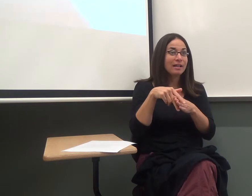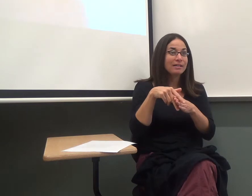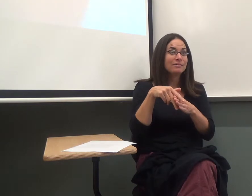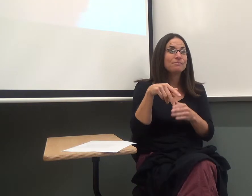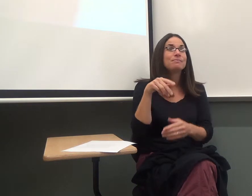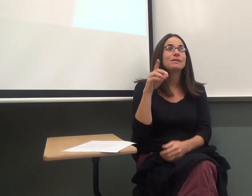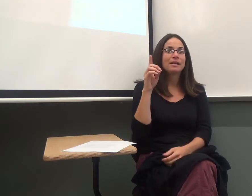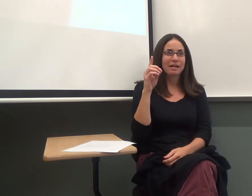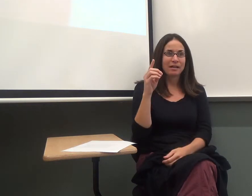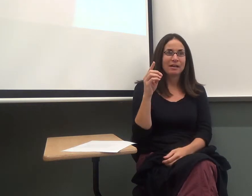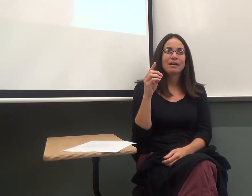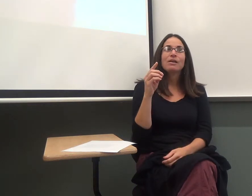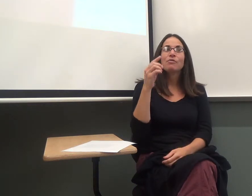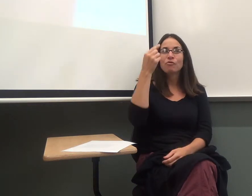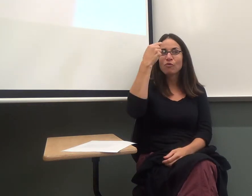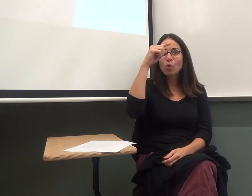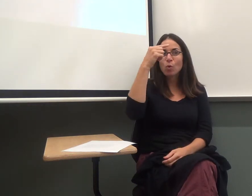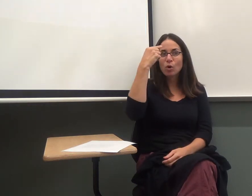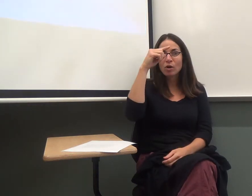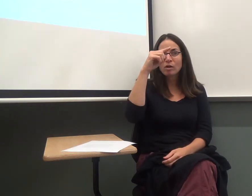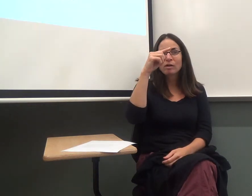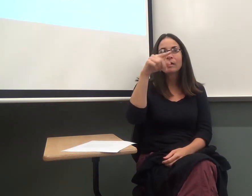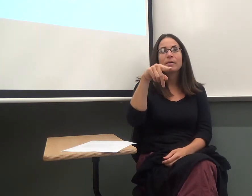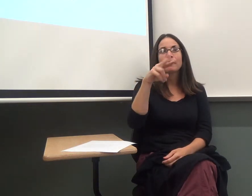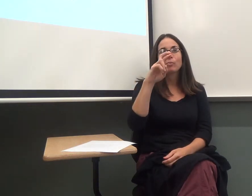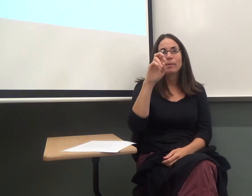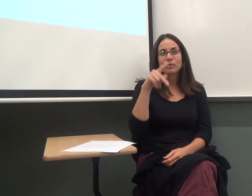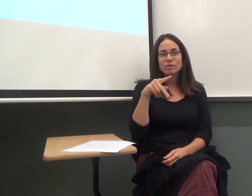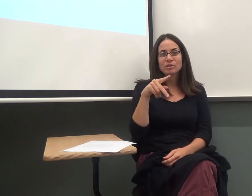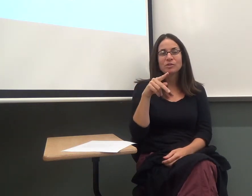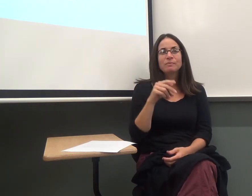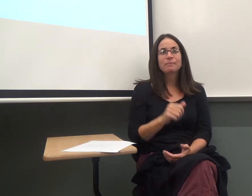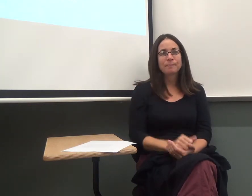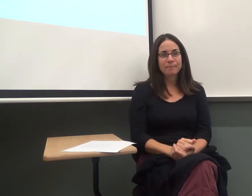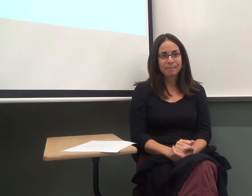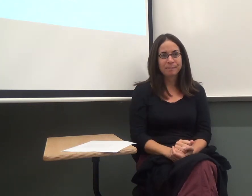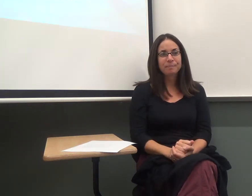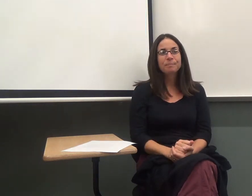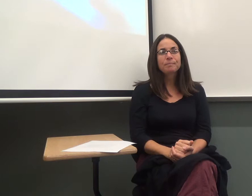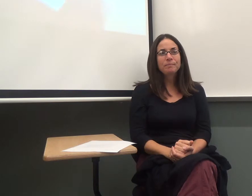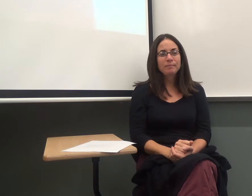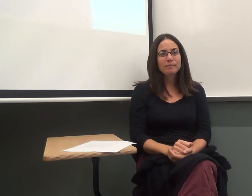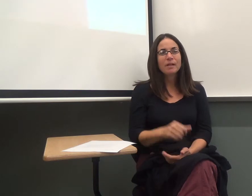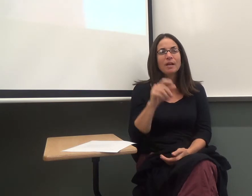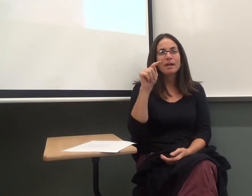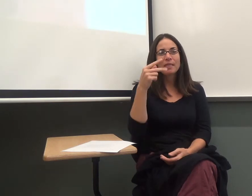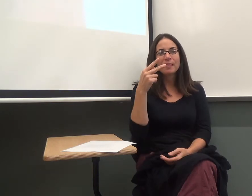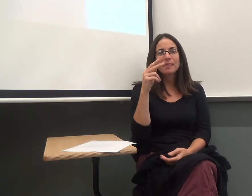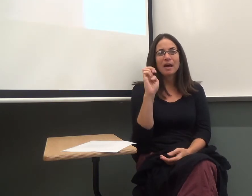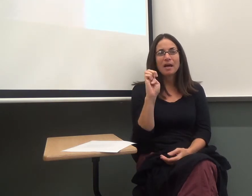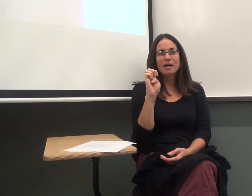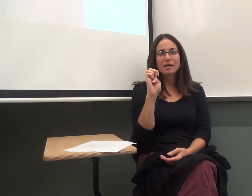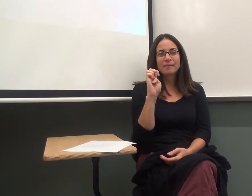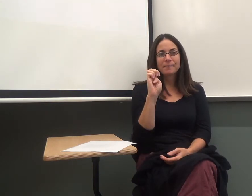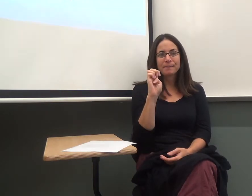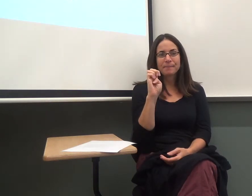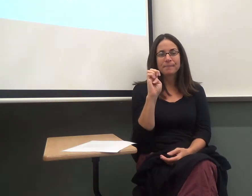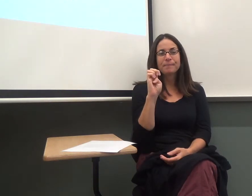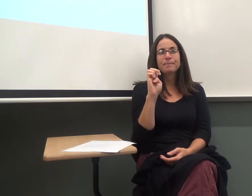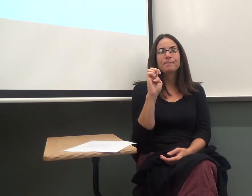Prepositional. A preposition. And what is the? Article. Article. Now, in some we can ride